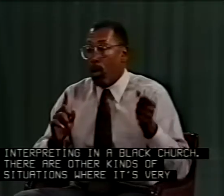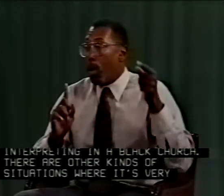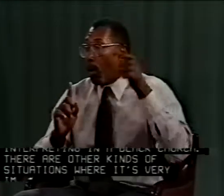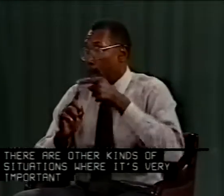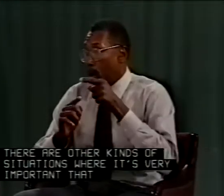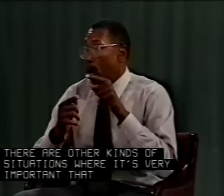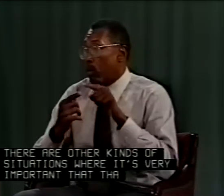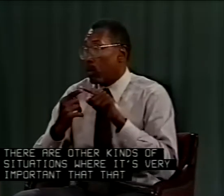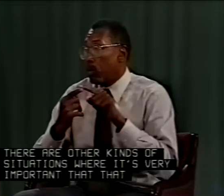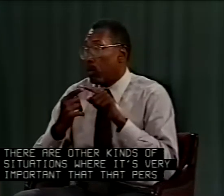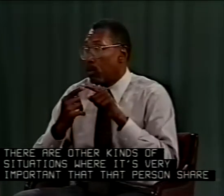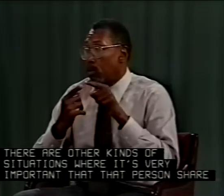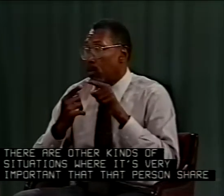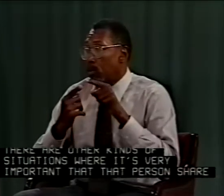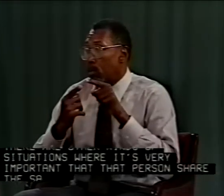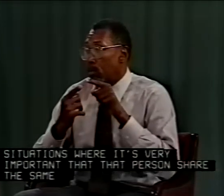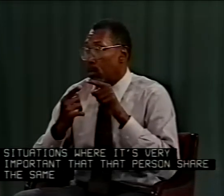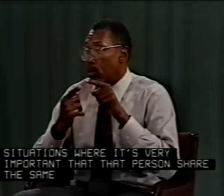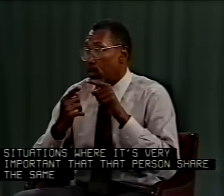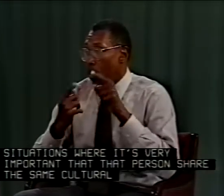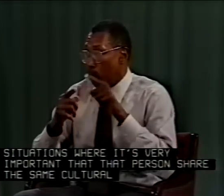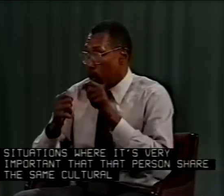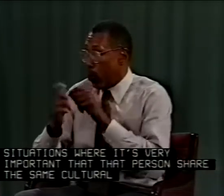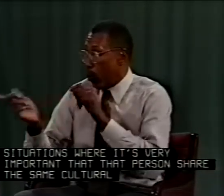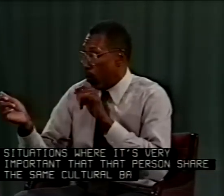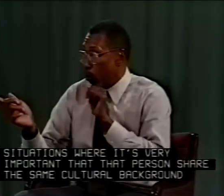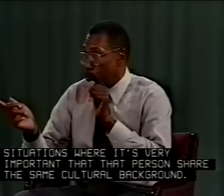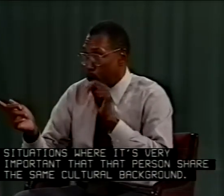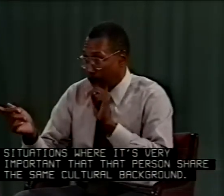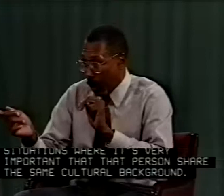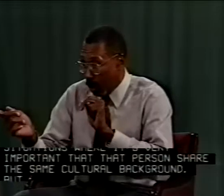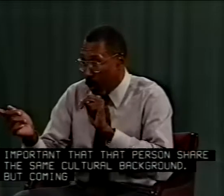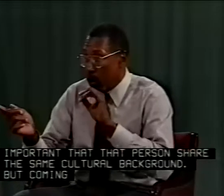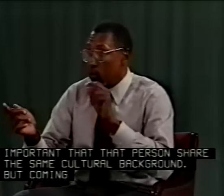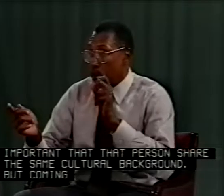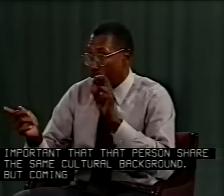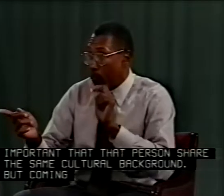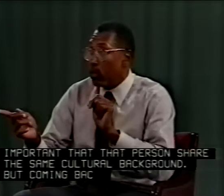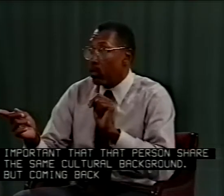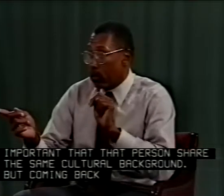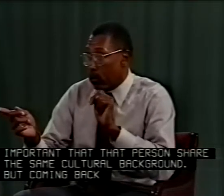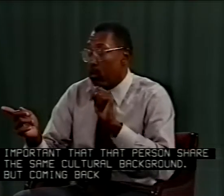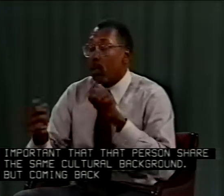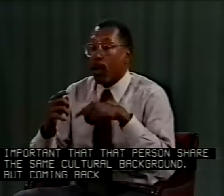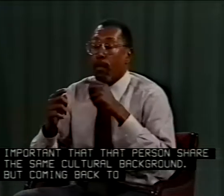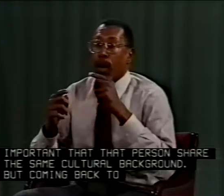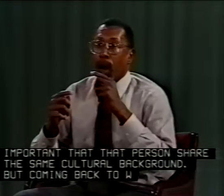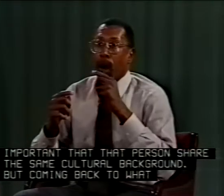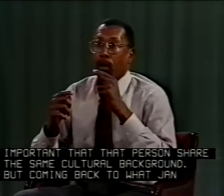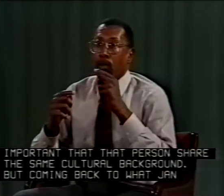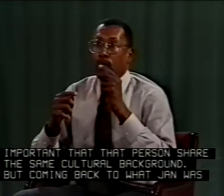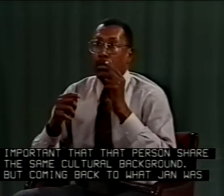cultural background. But coming back to what Jan was saying and Jonathan